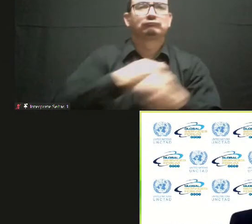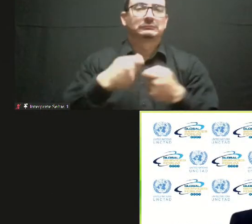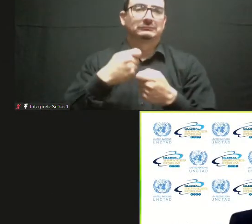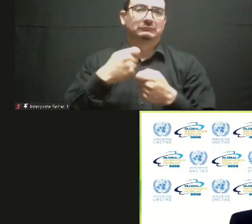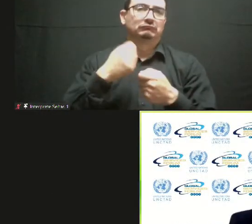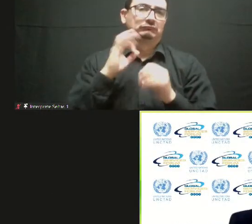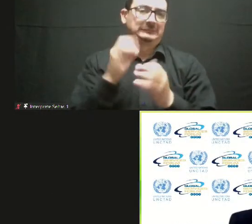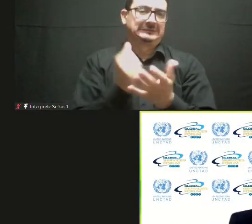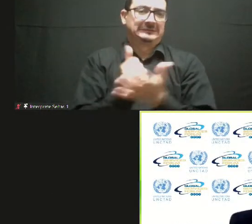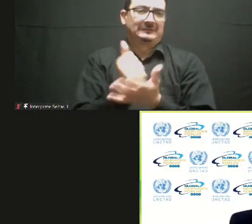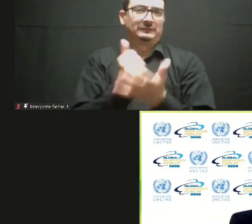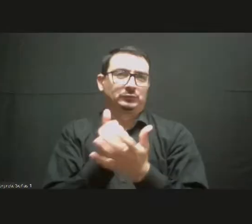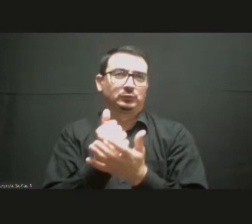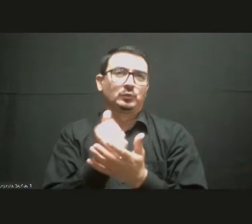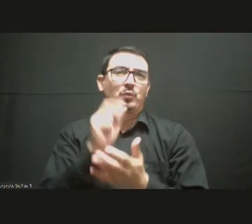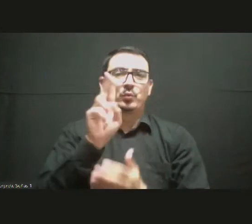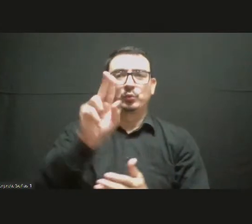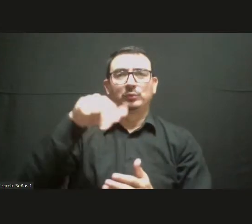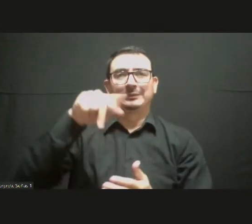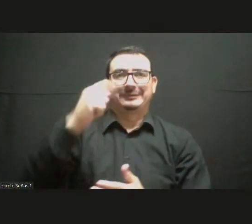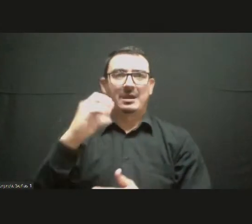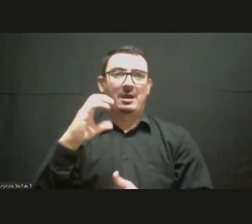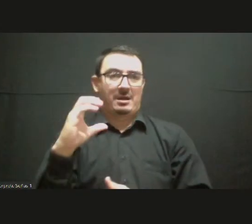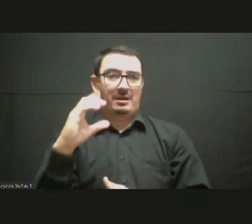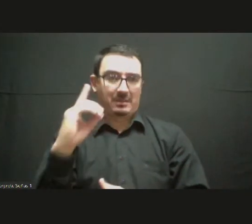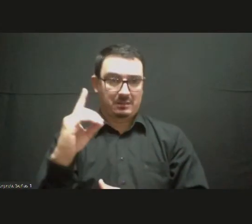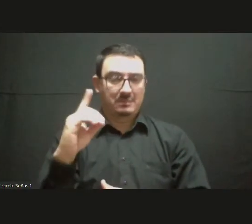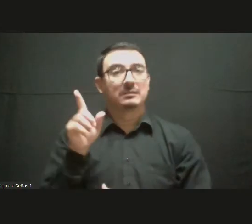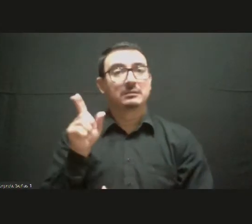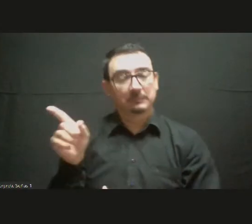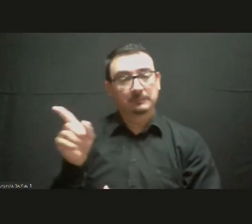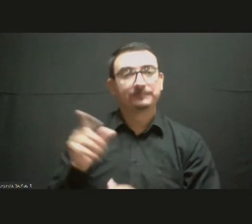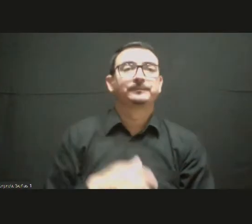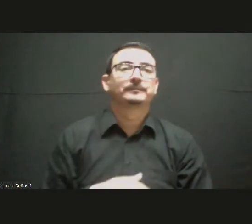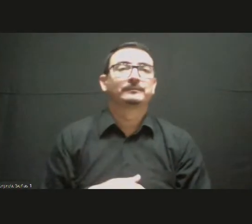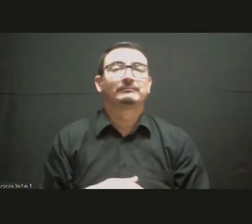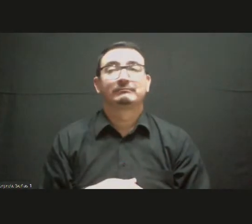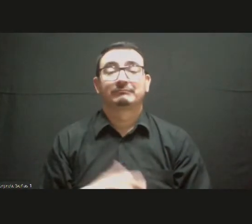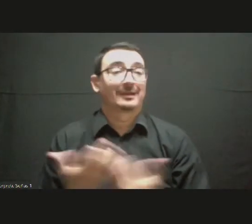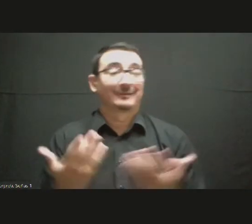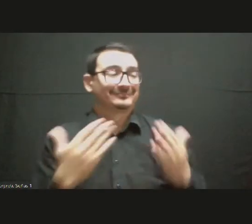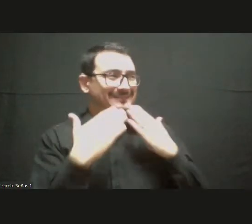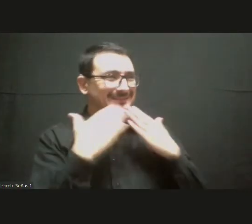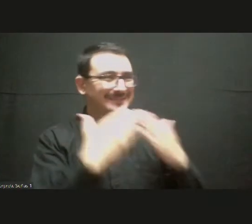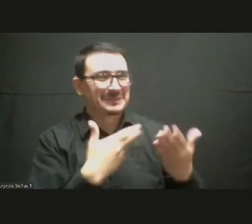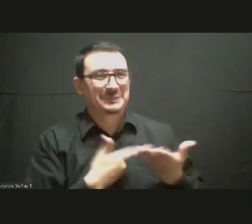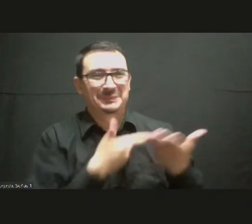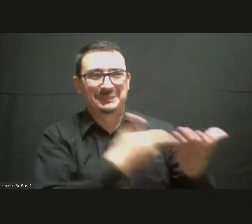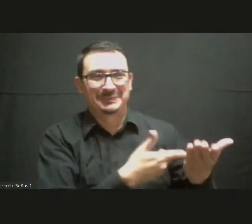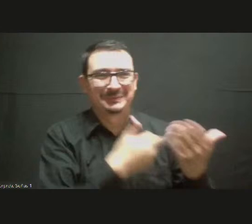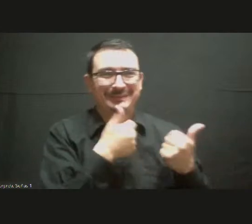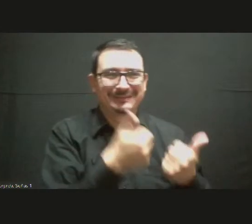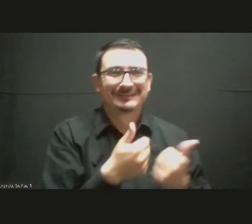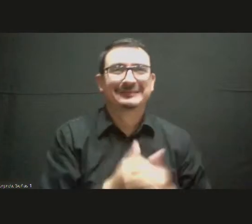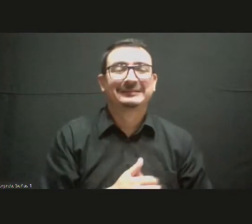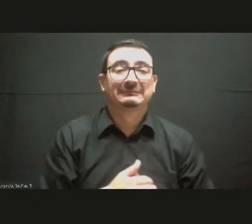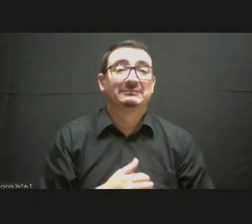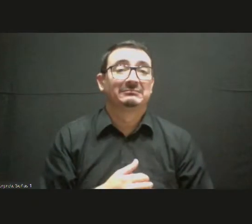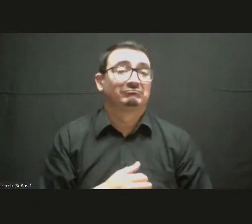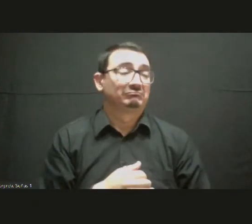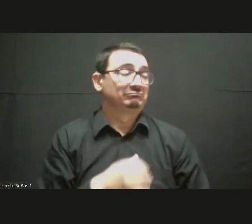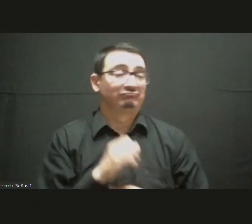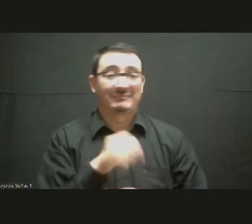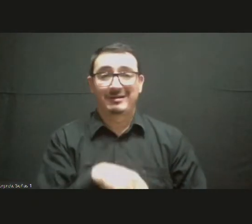so effectively with this her comprehensive opening remarks, I will not take too much time here with my